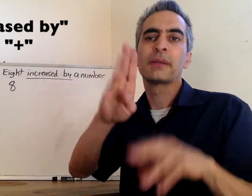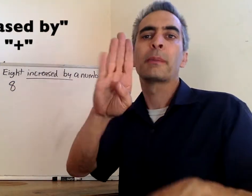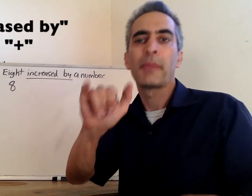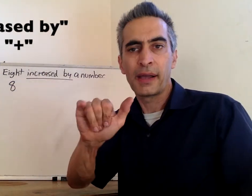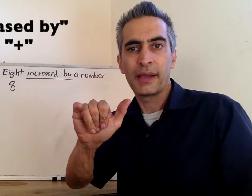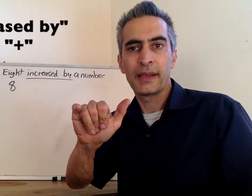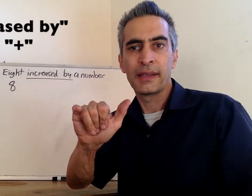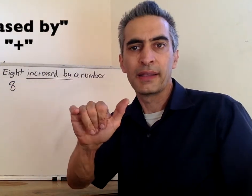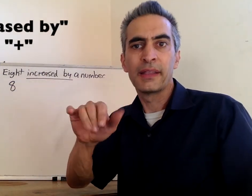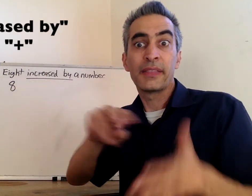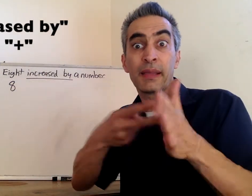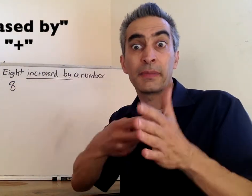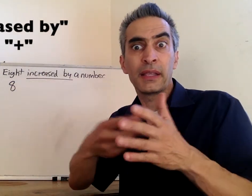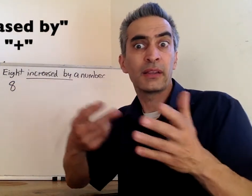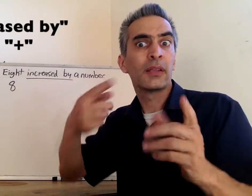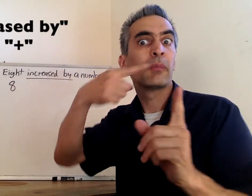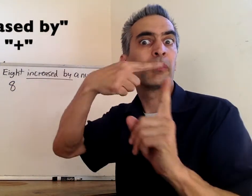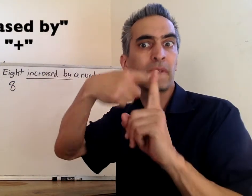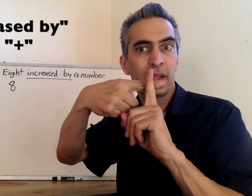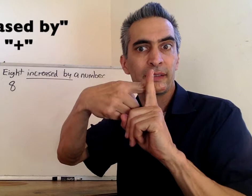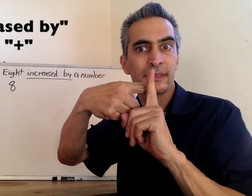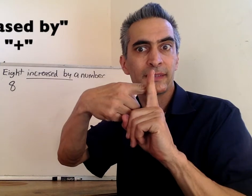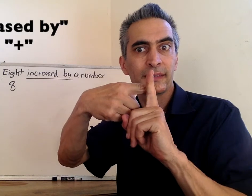Increase by. That means plus.